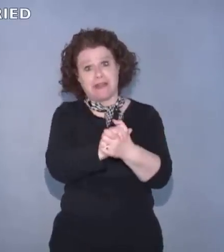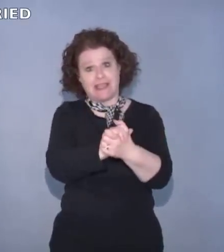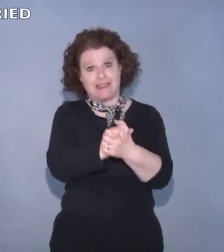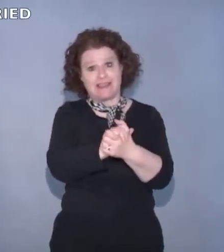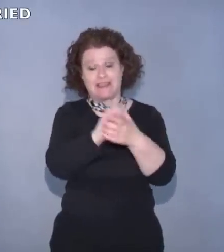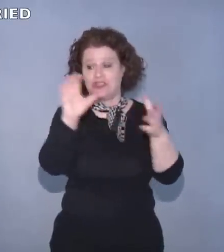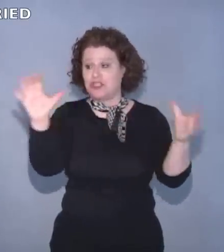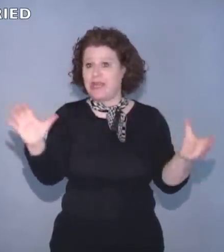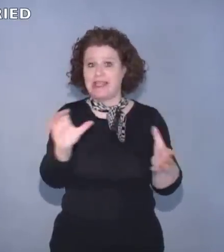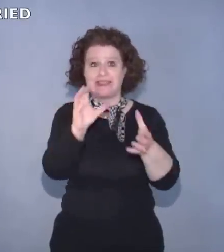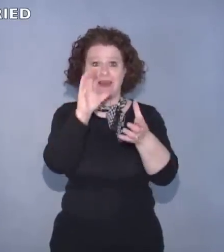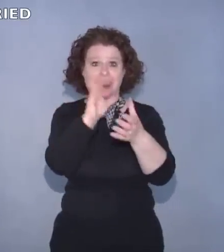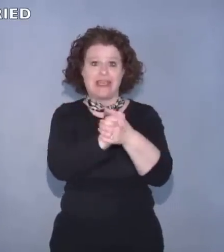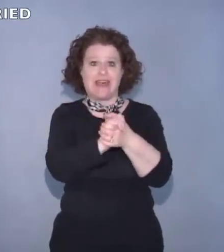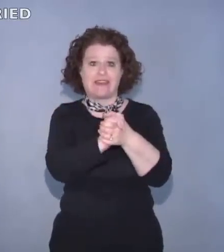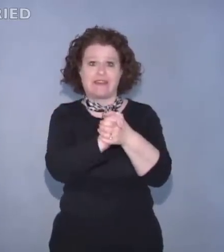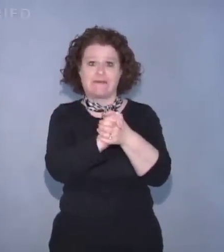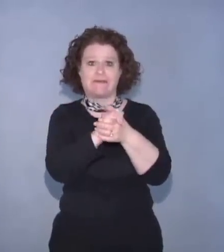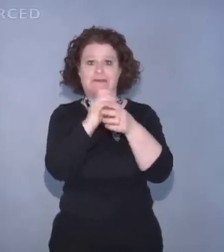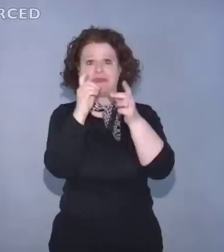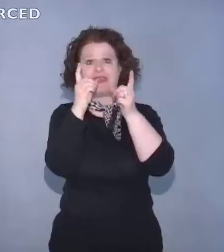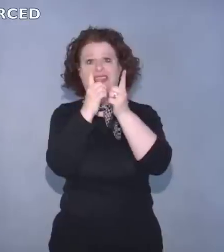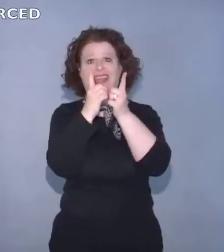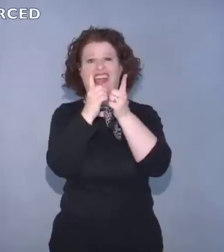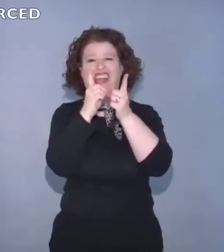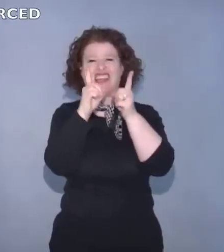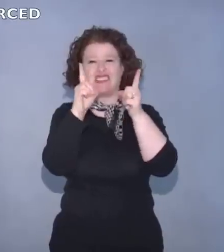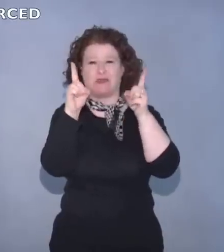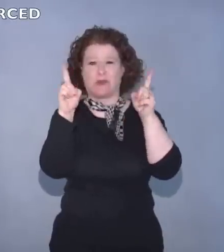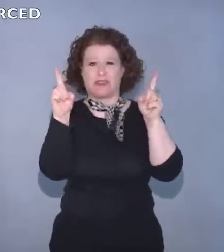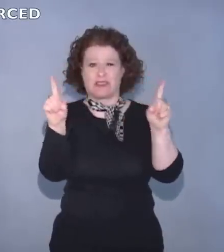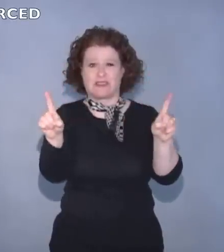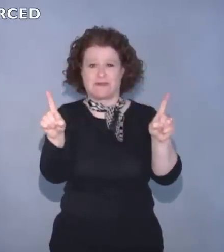married, two hands coming together, and divorced.